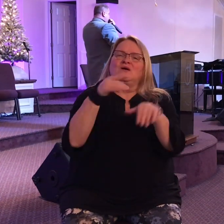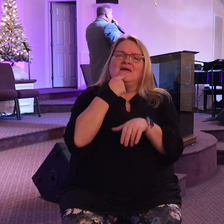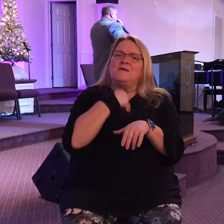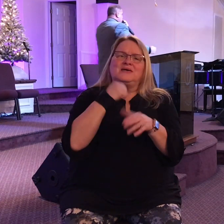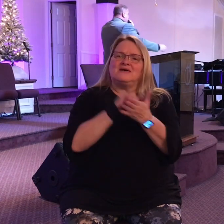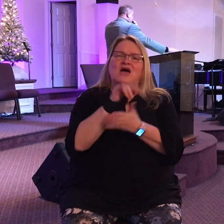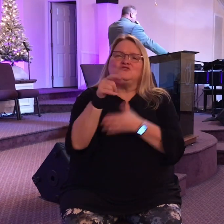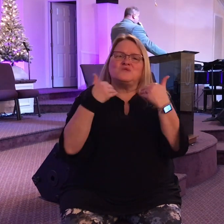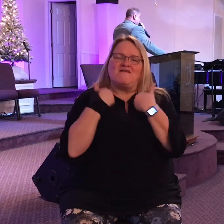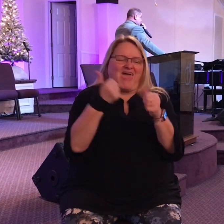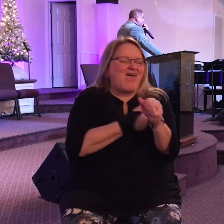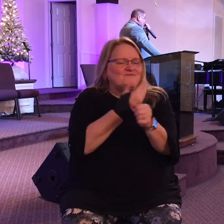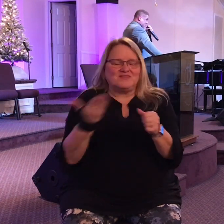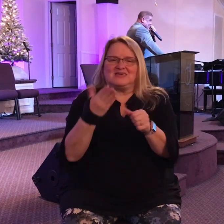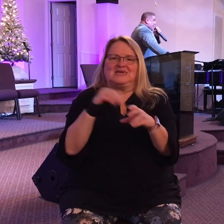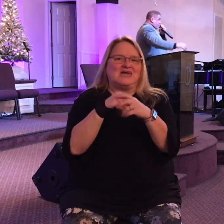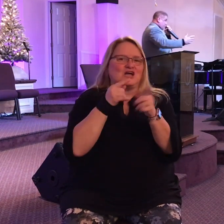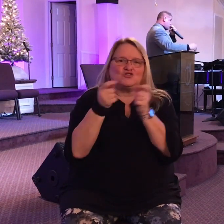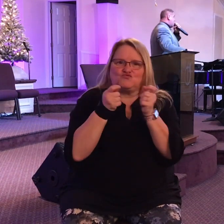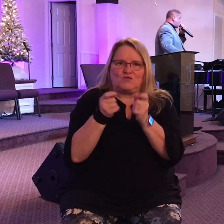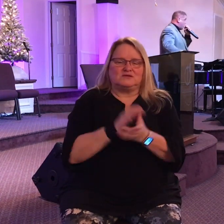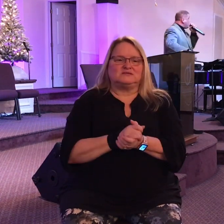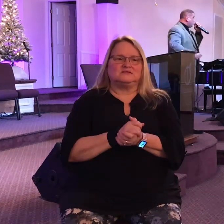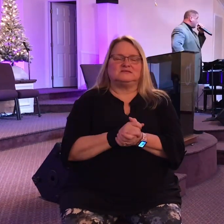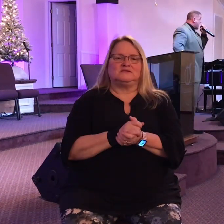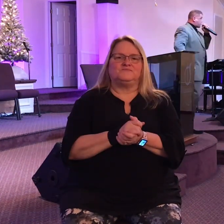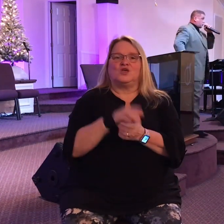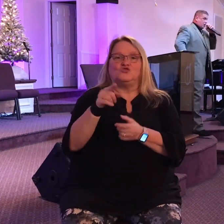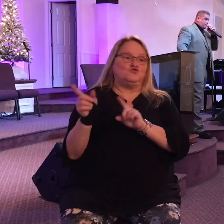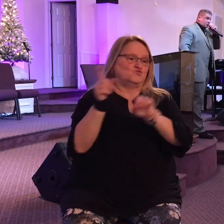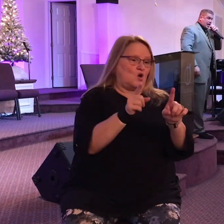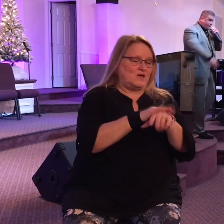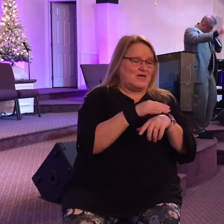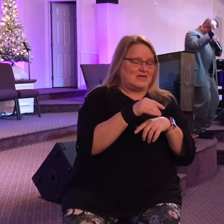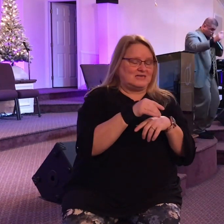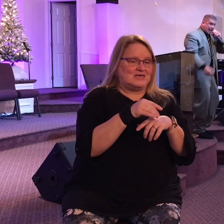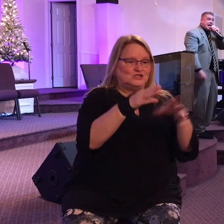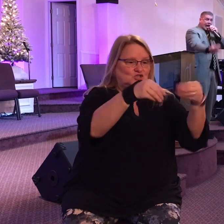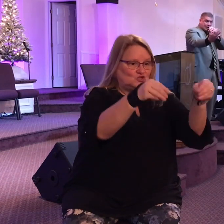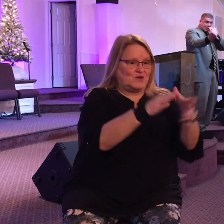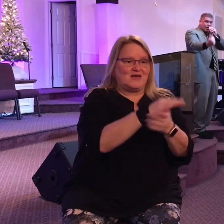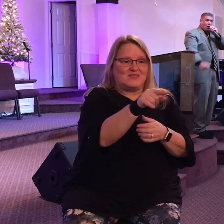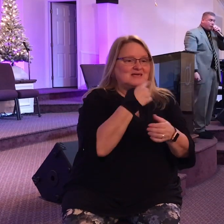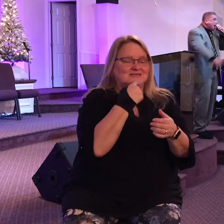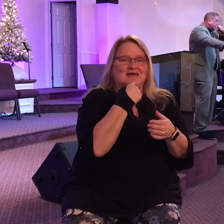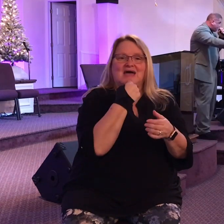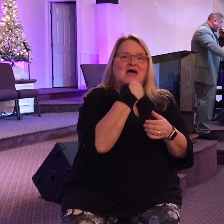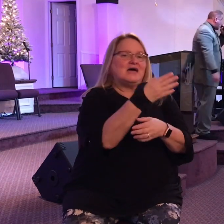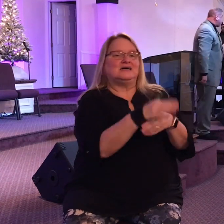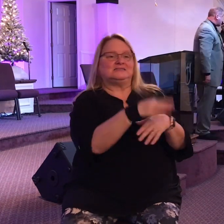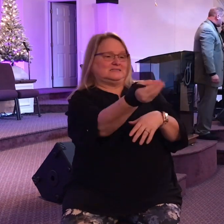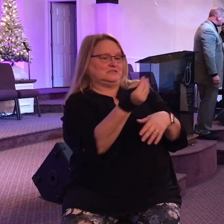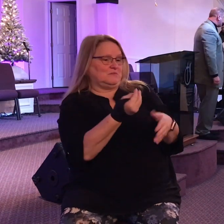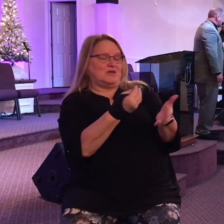you go to the shopping center and they say, if you sign up for this credit card, you can get an extra 20% off. Cha-ching! Hand me one over. Give